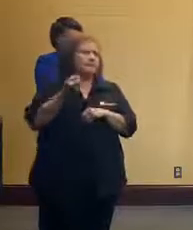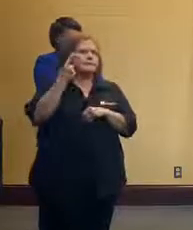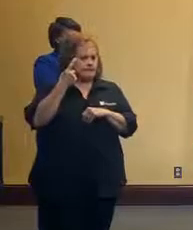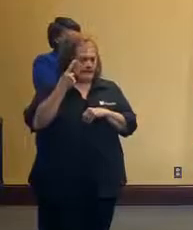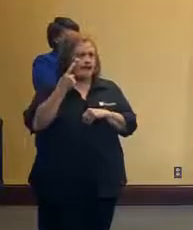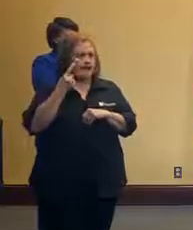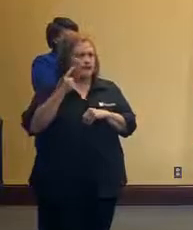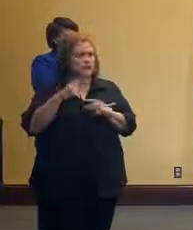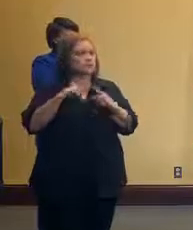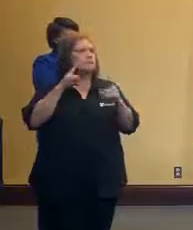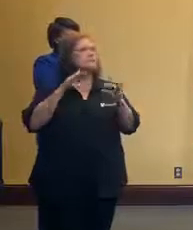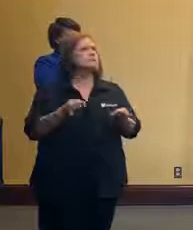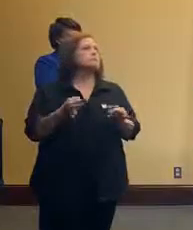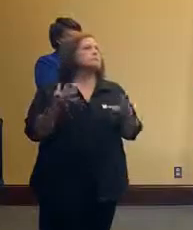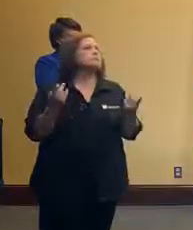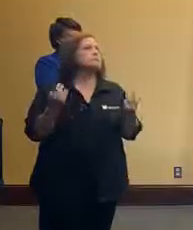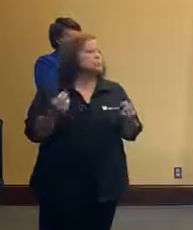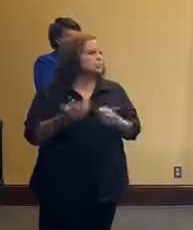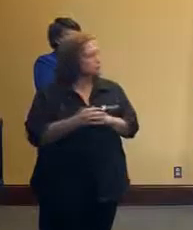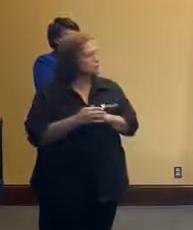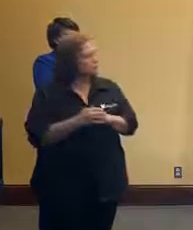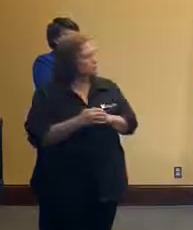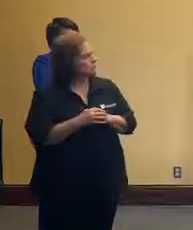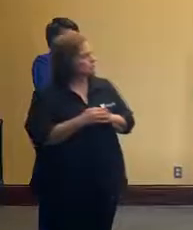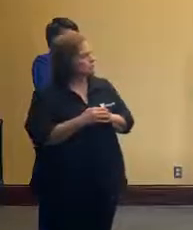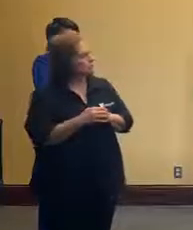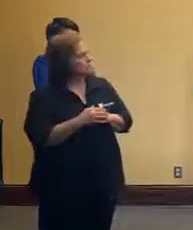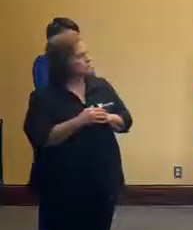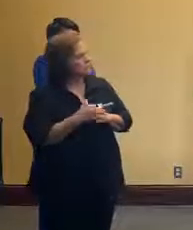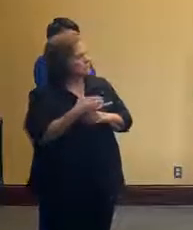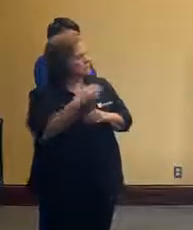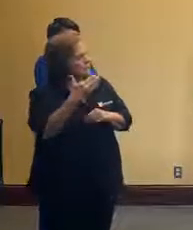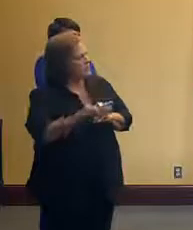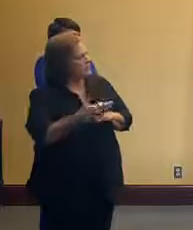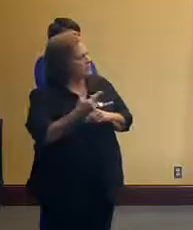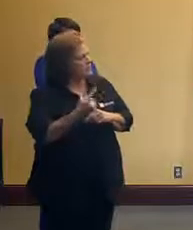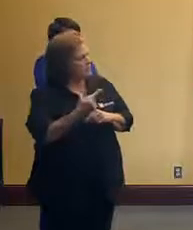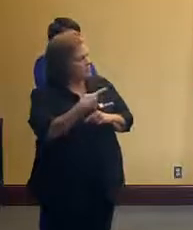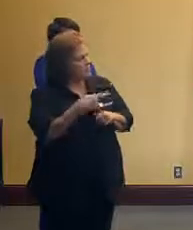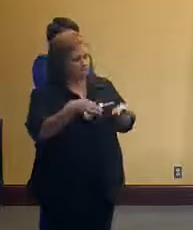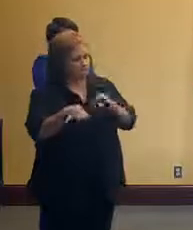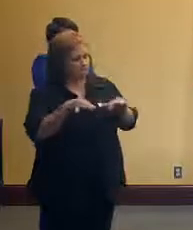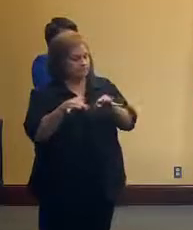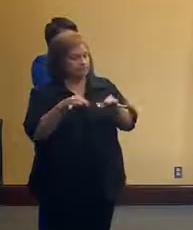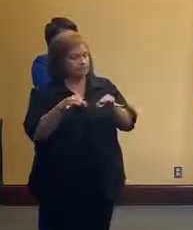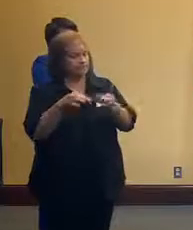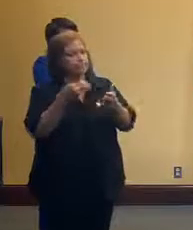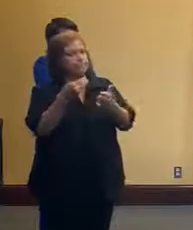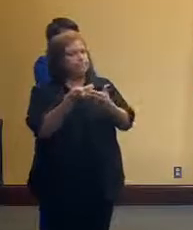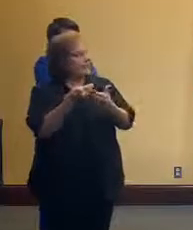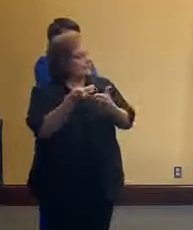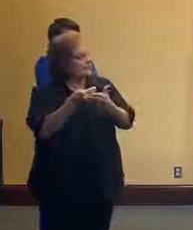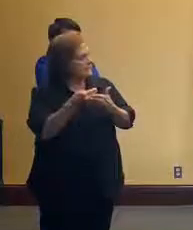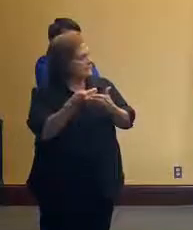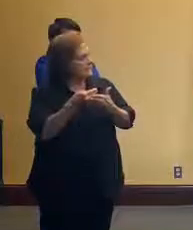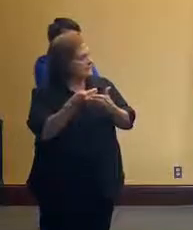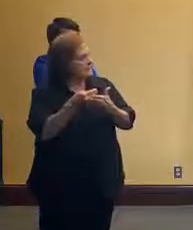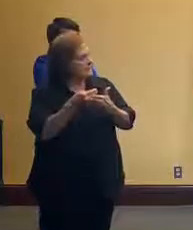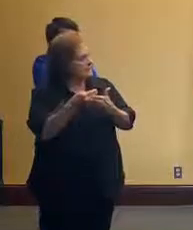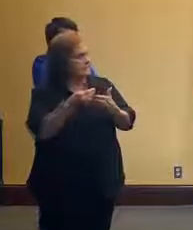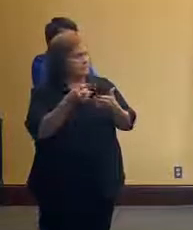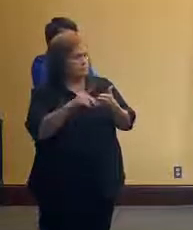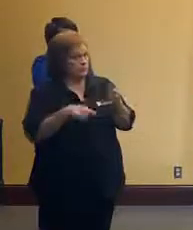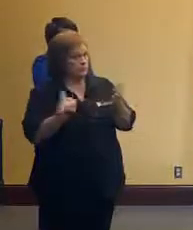forward as the city. The other graph next to it gives you a little bit more of my revenue stream that is affected